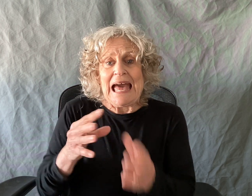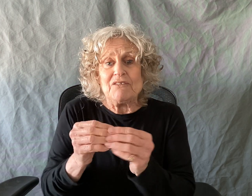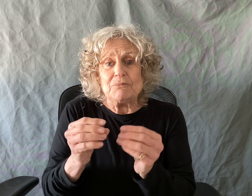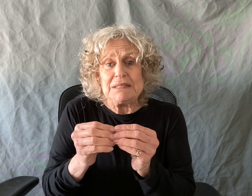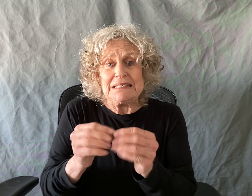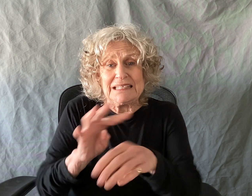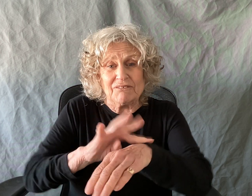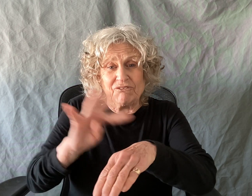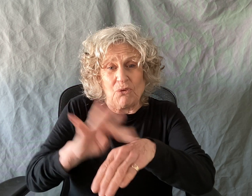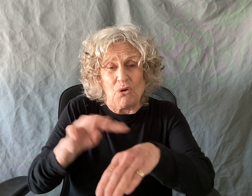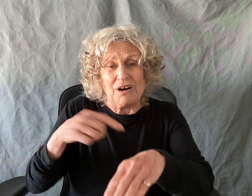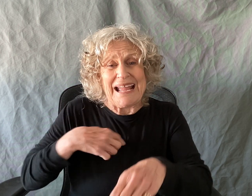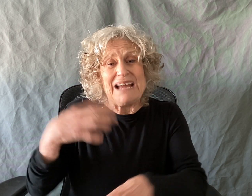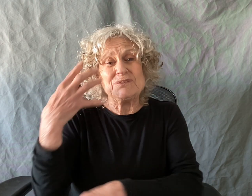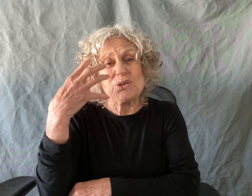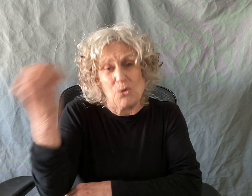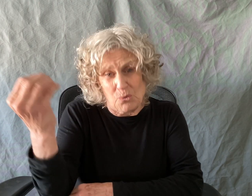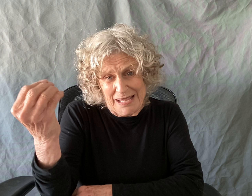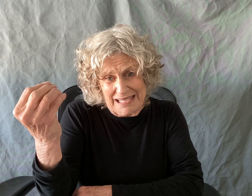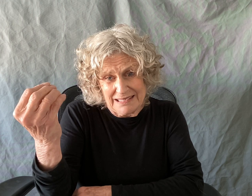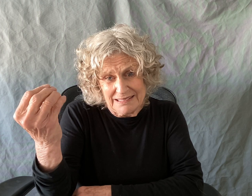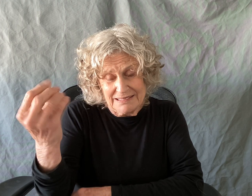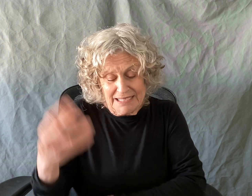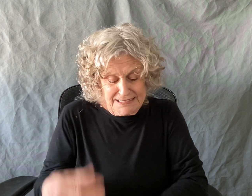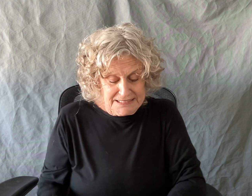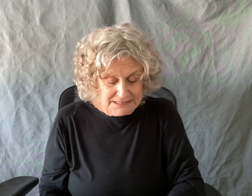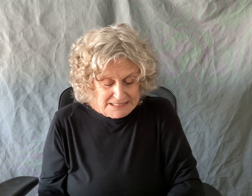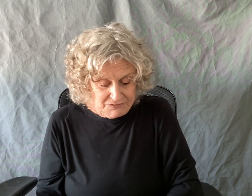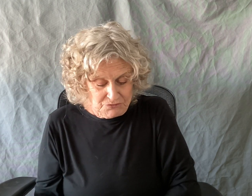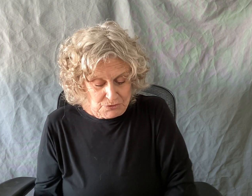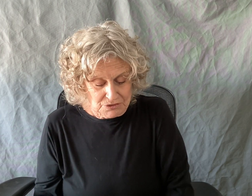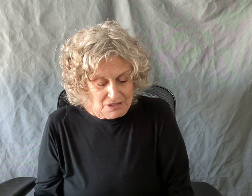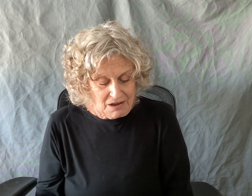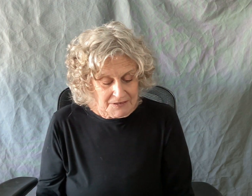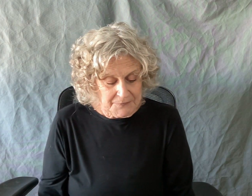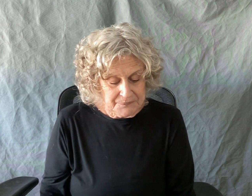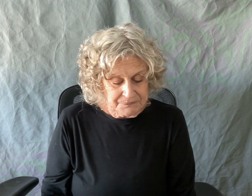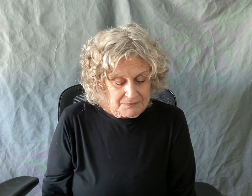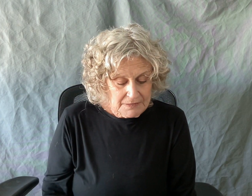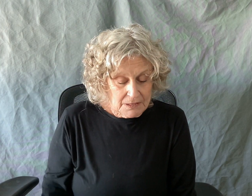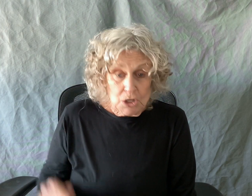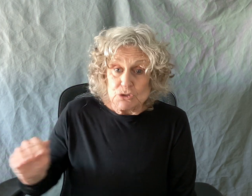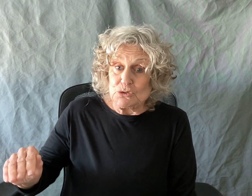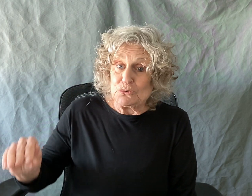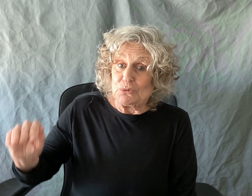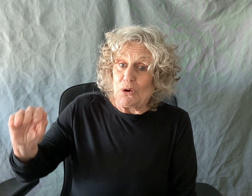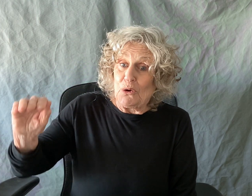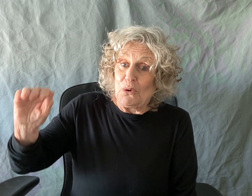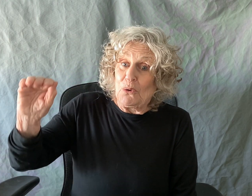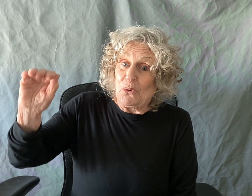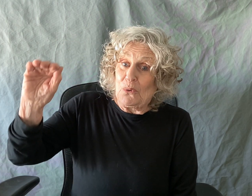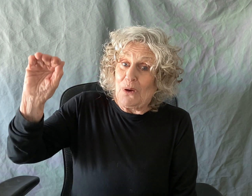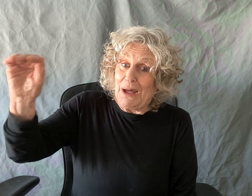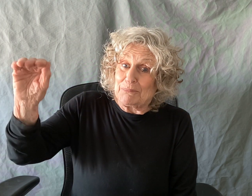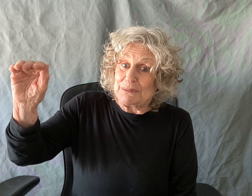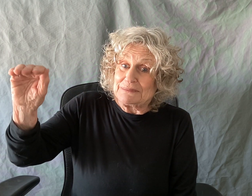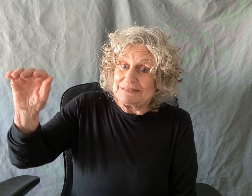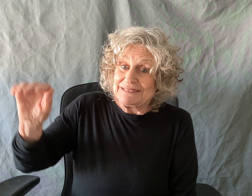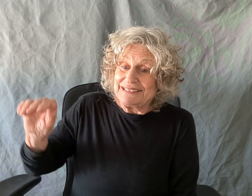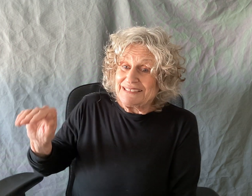have meeting 4, I have to go away. I need to leave at 4 o'clock. To grow up.